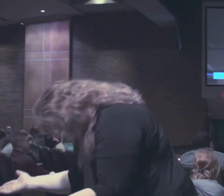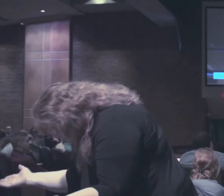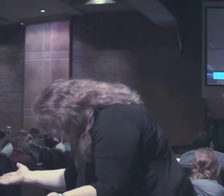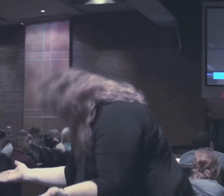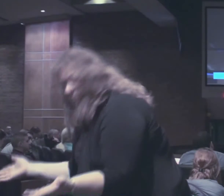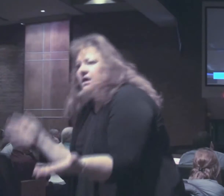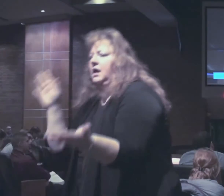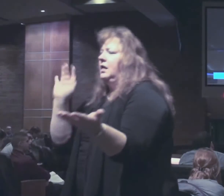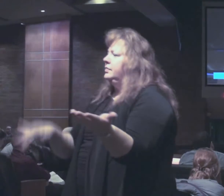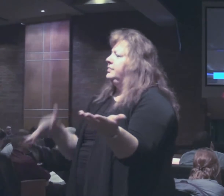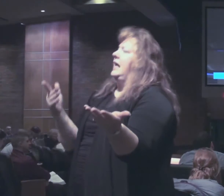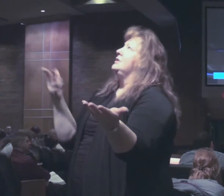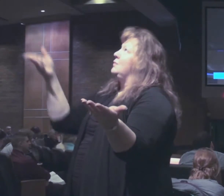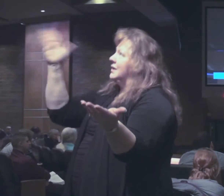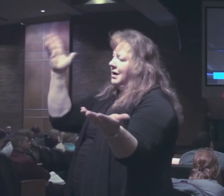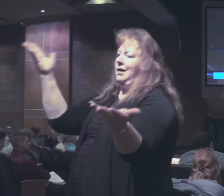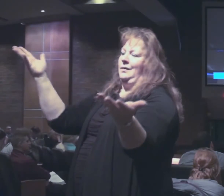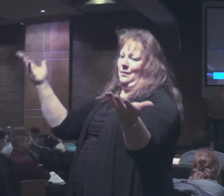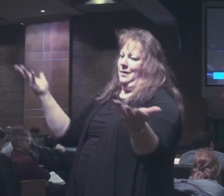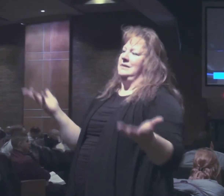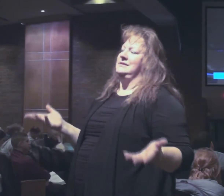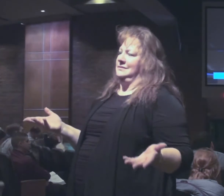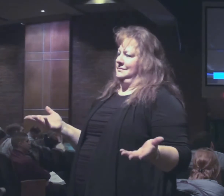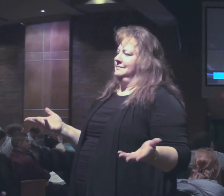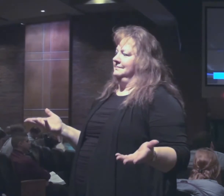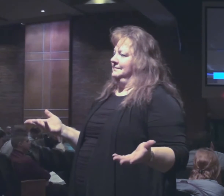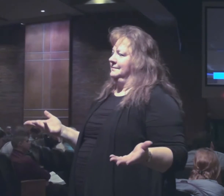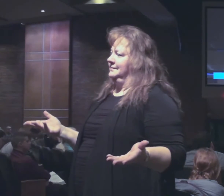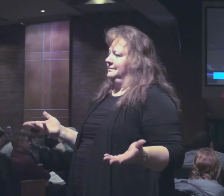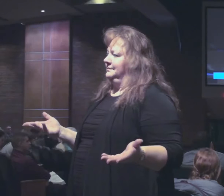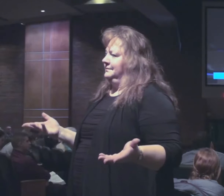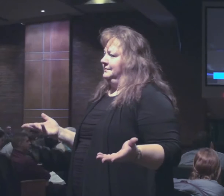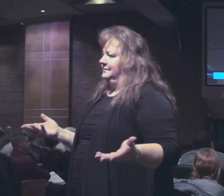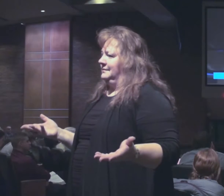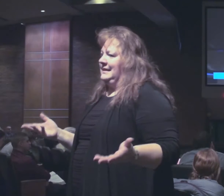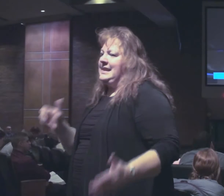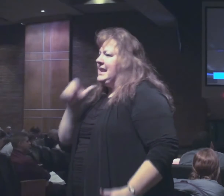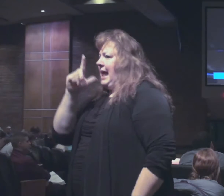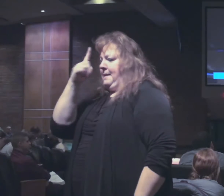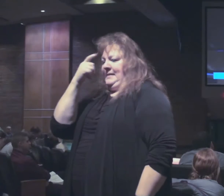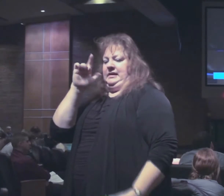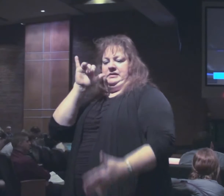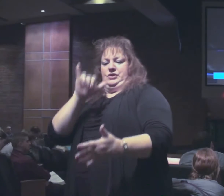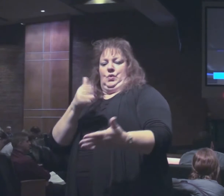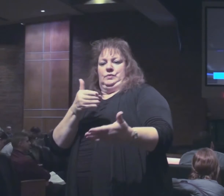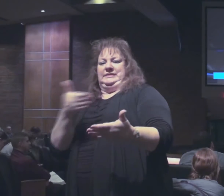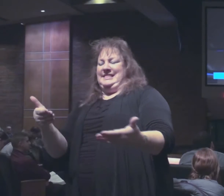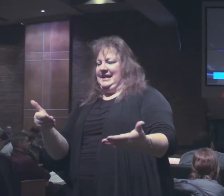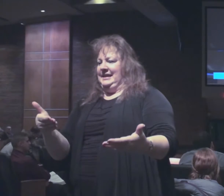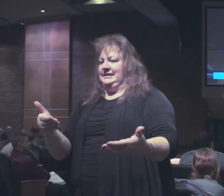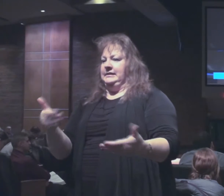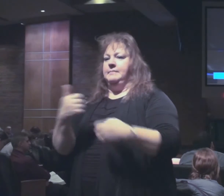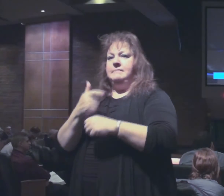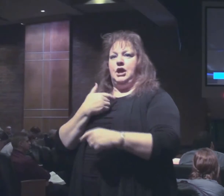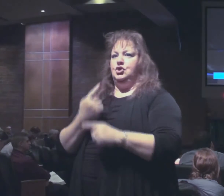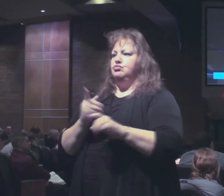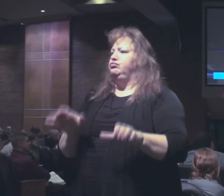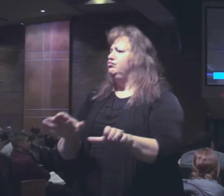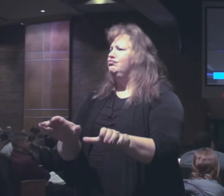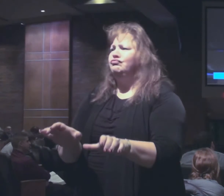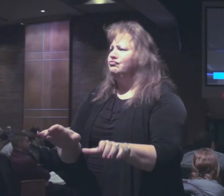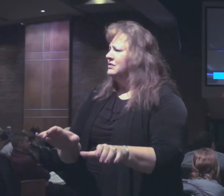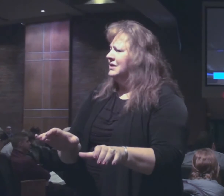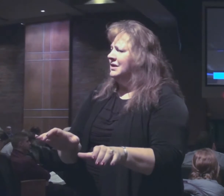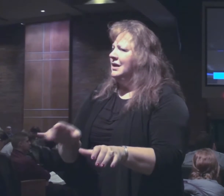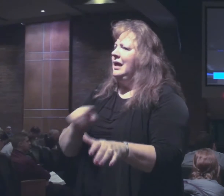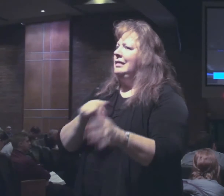And those are sacrifices of righteousness. Not because those sacrifices make a person righteous,